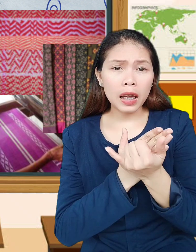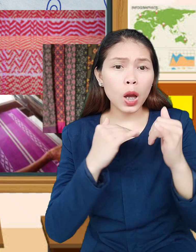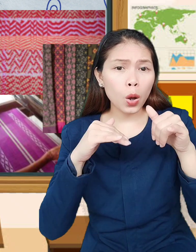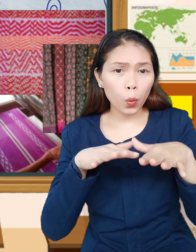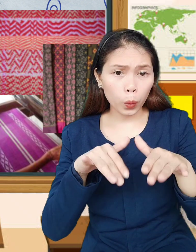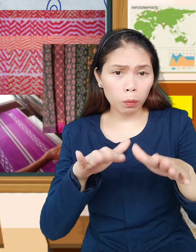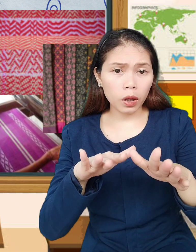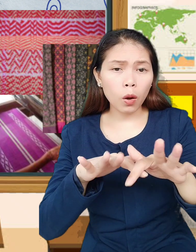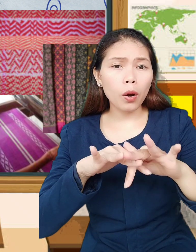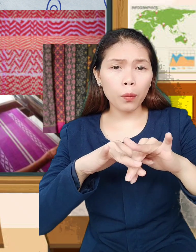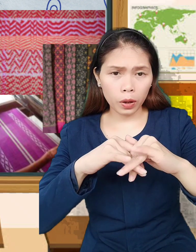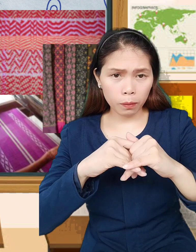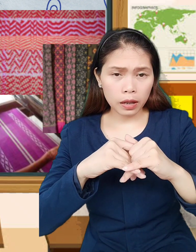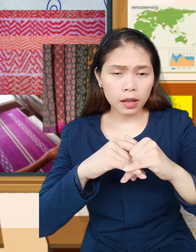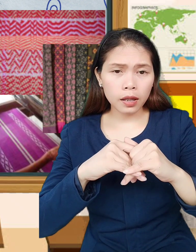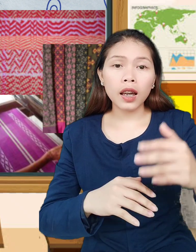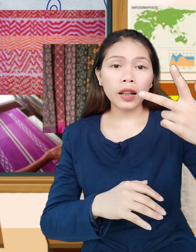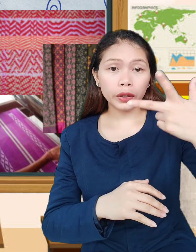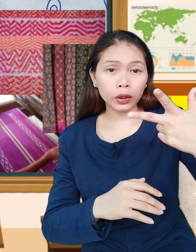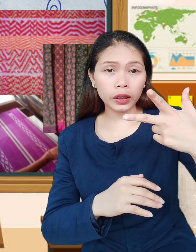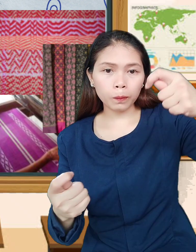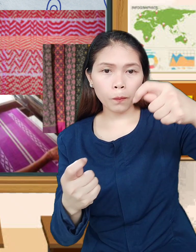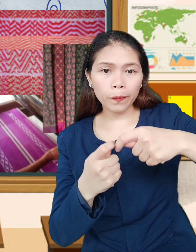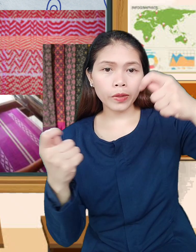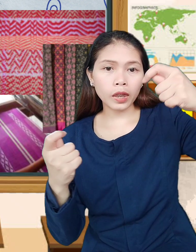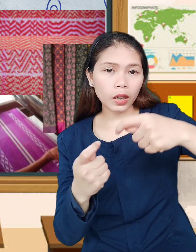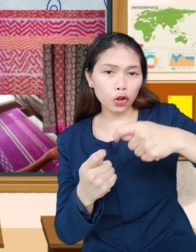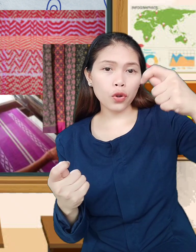are produced by weaving 3 threads